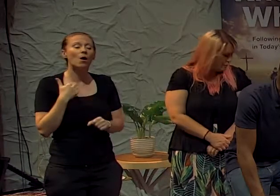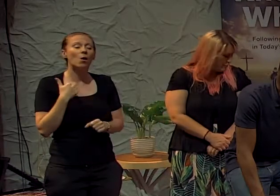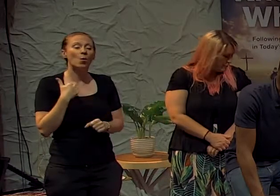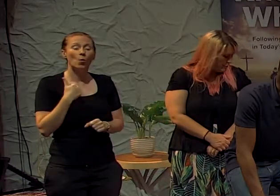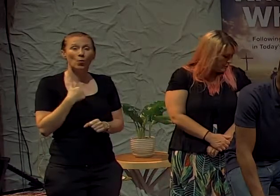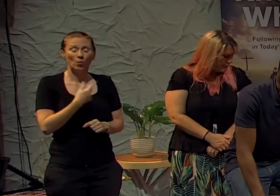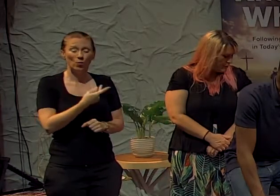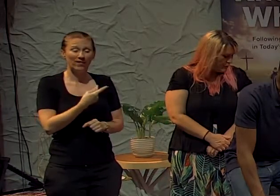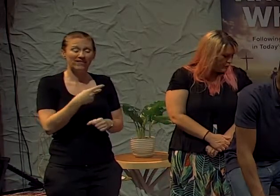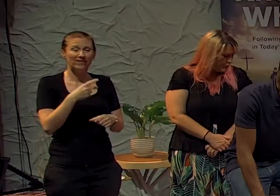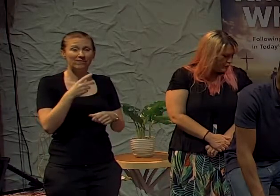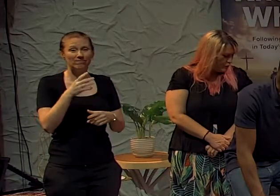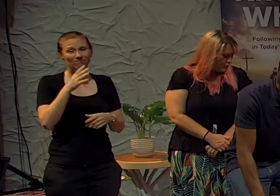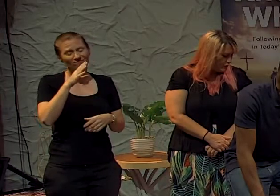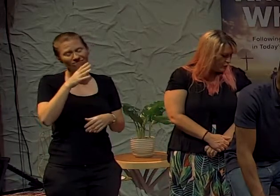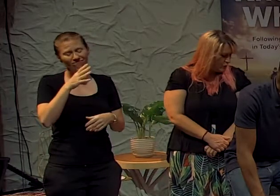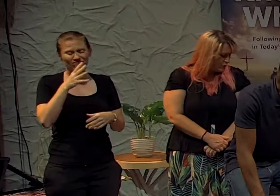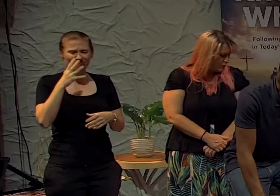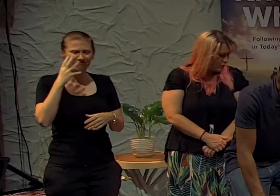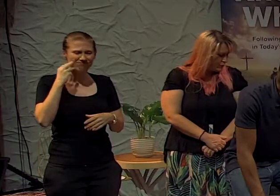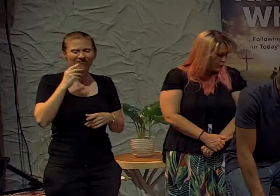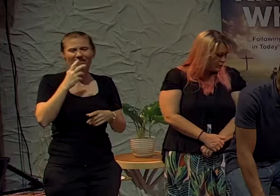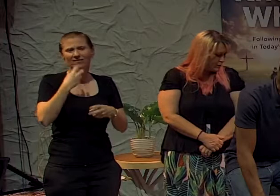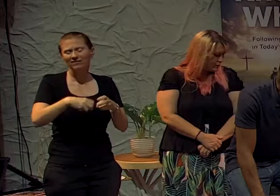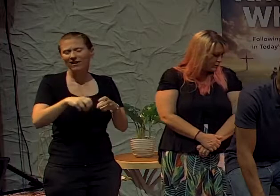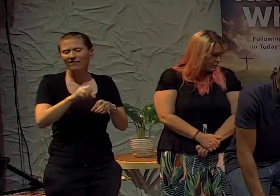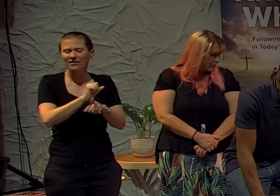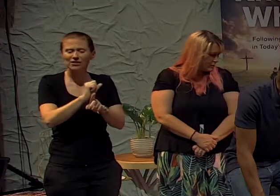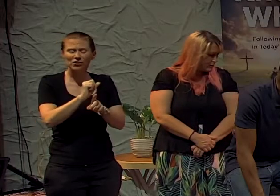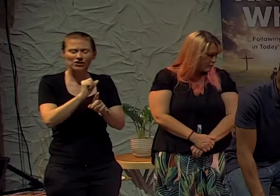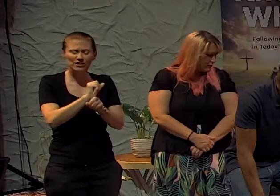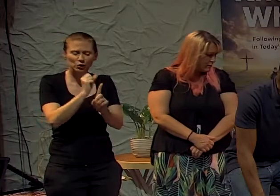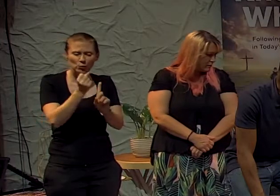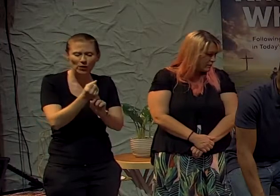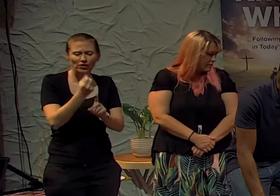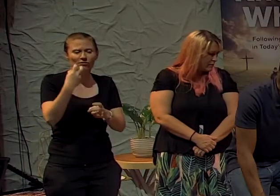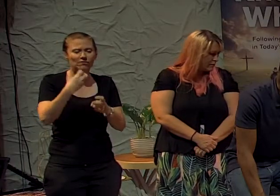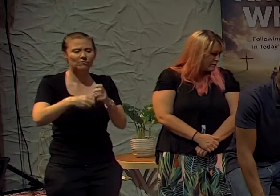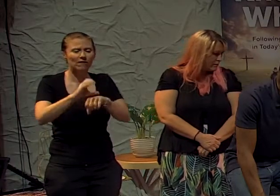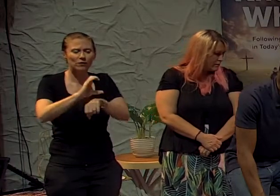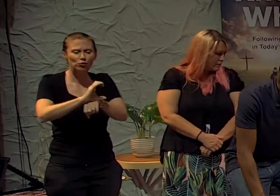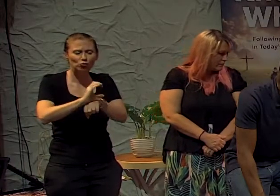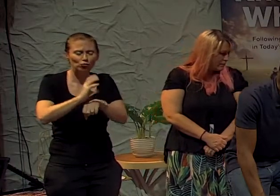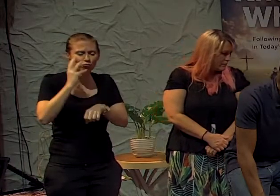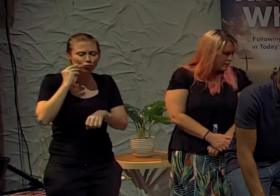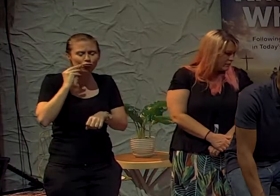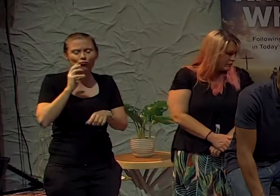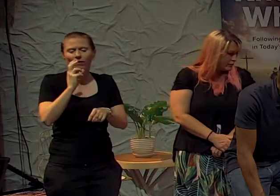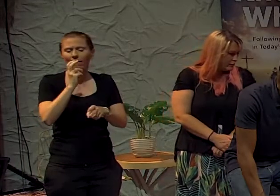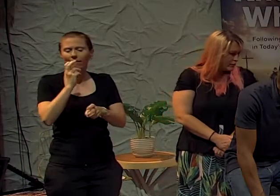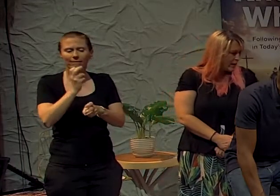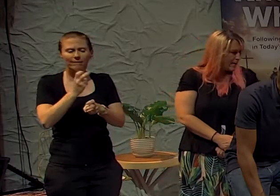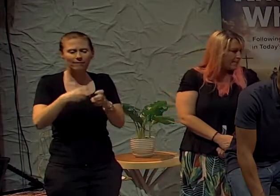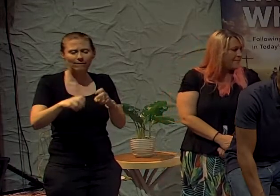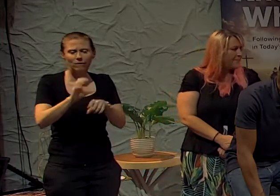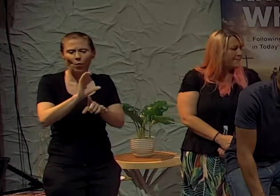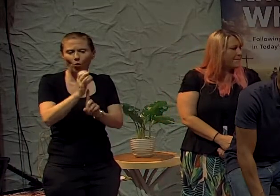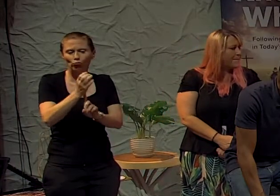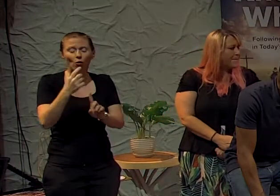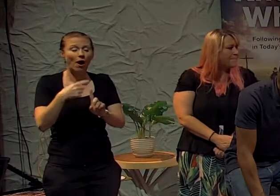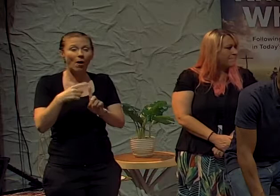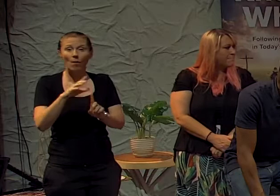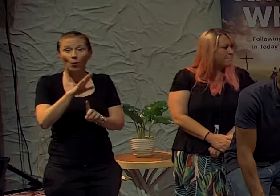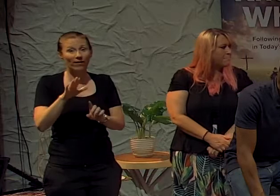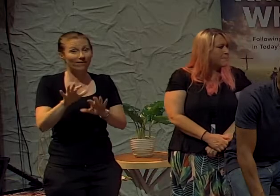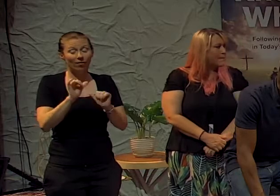tough situations, tough churches, tough cultures, but we never left. And I tell people I'd rather